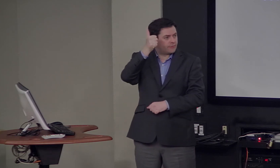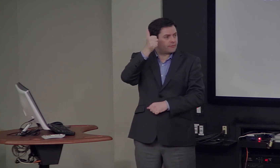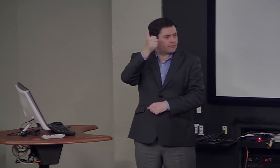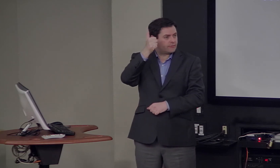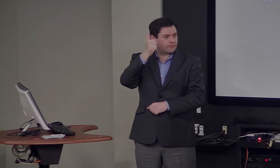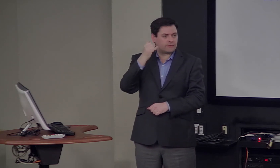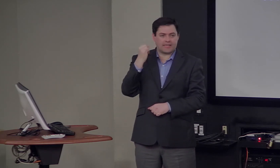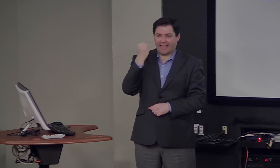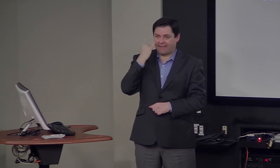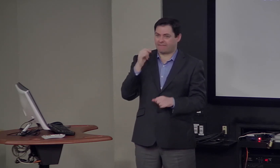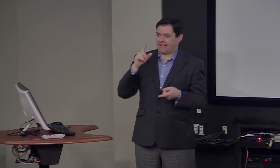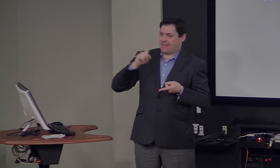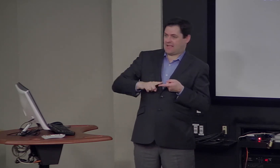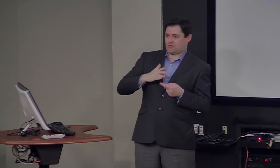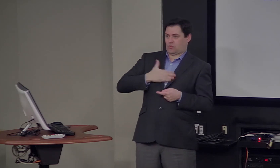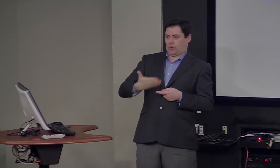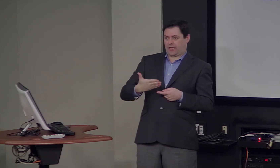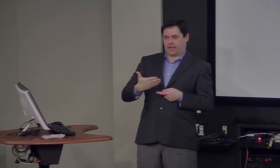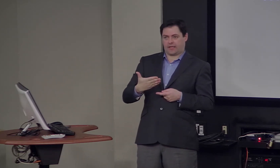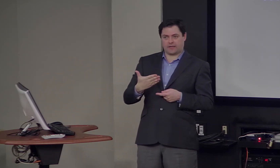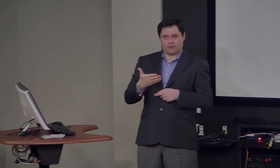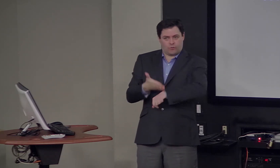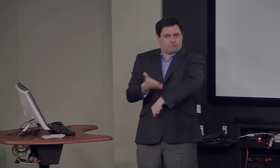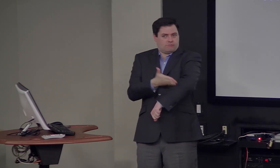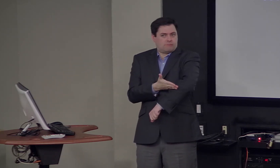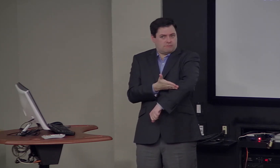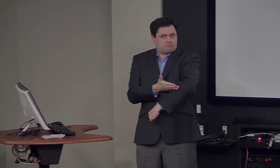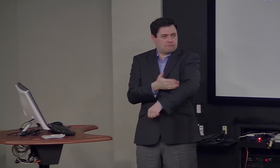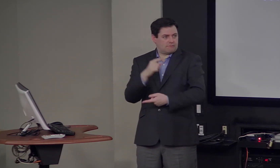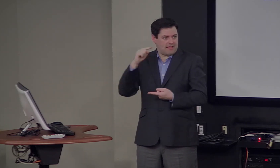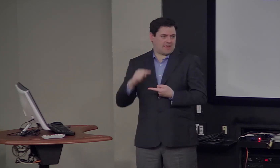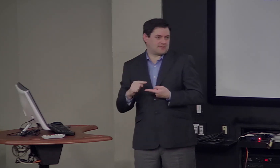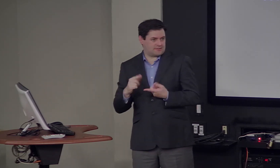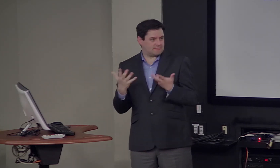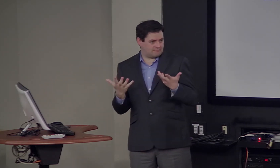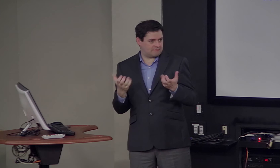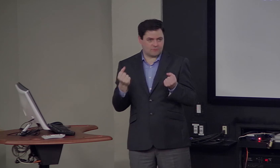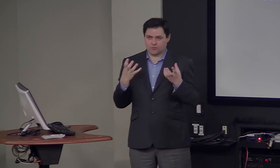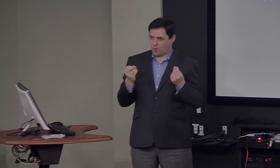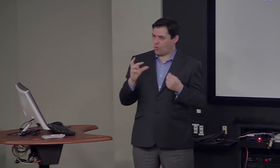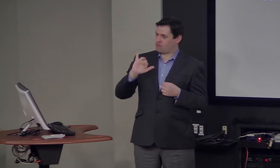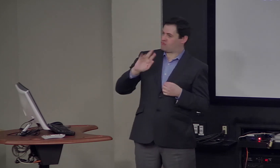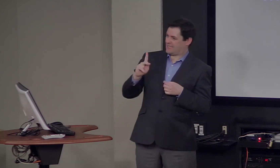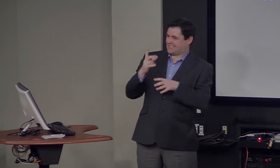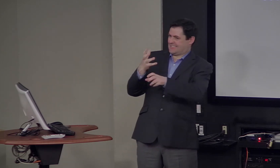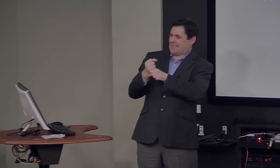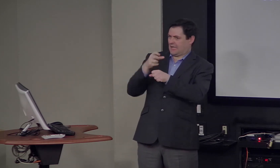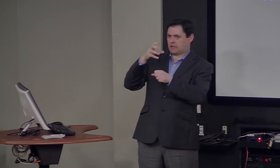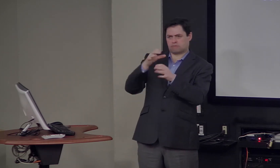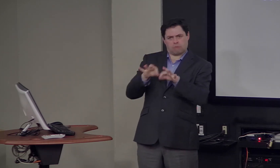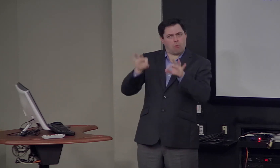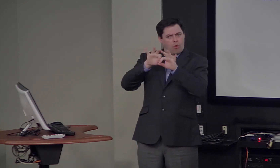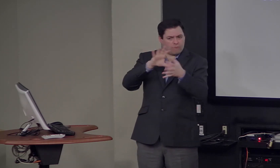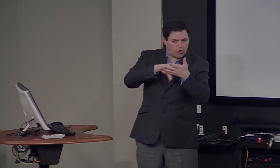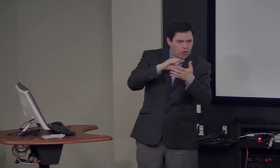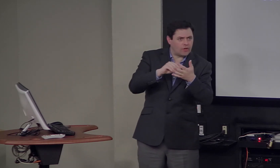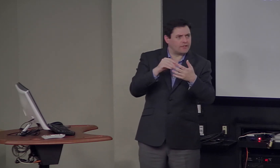they're able to do better at that task. Those who are less willing to take a risk make less improvement in that task. So risk-taking